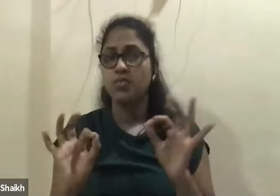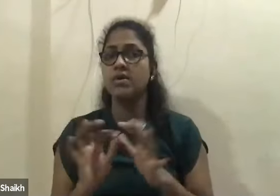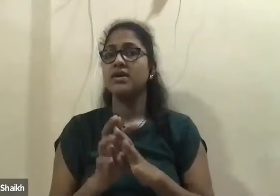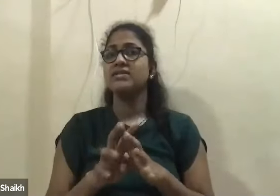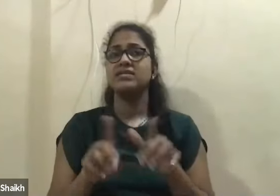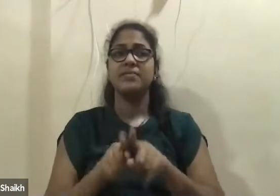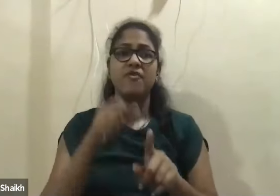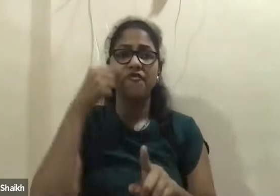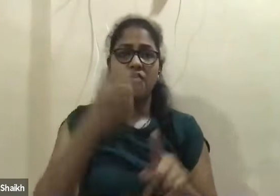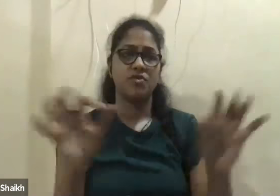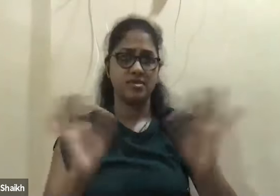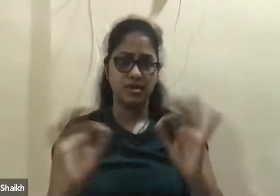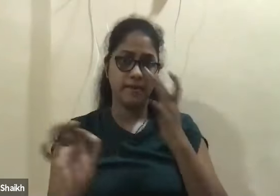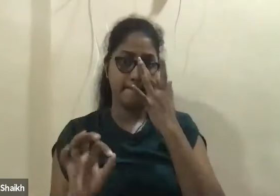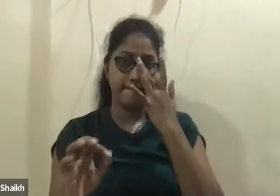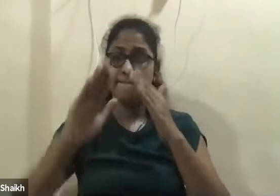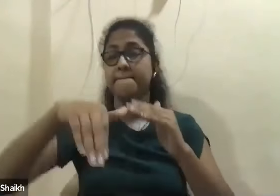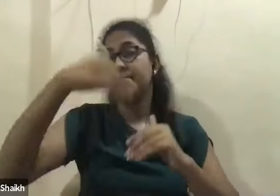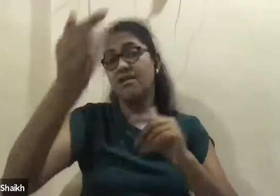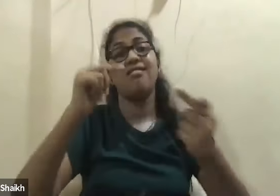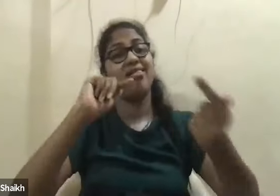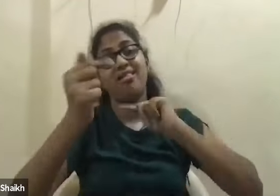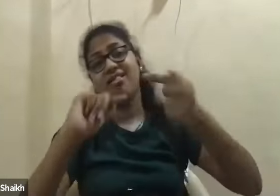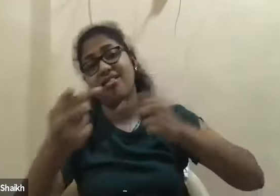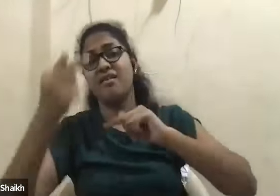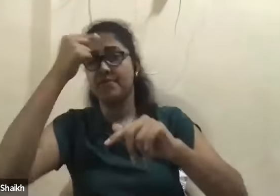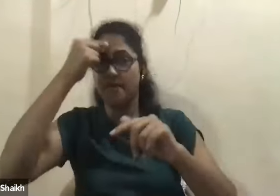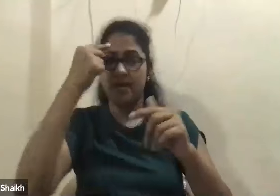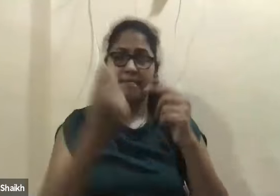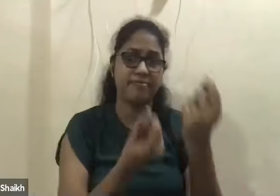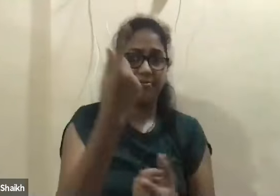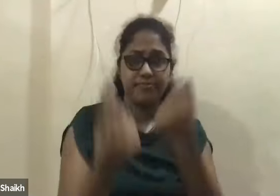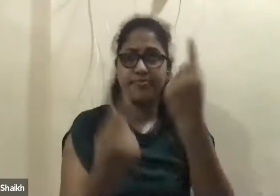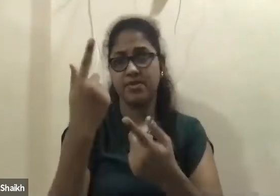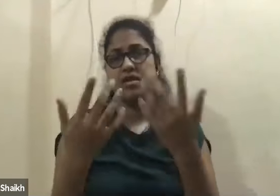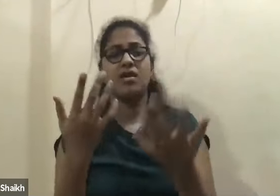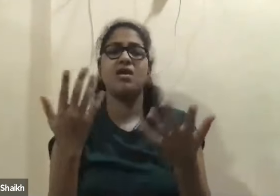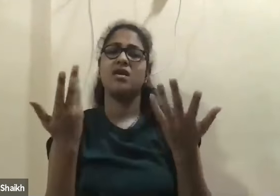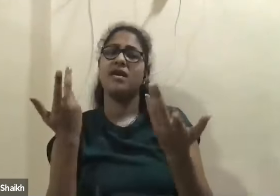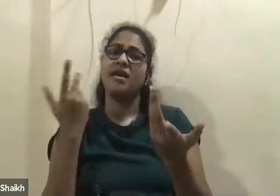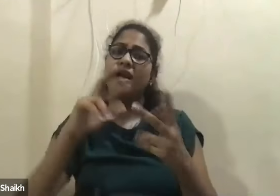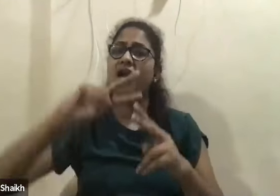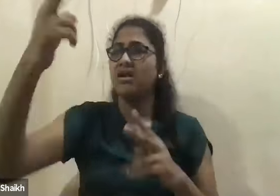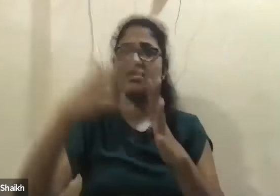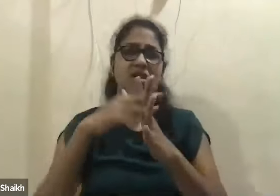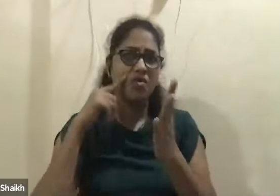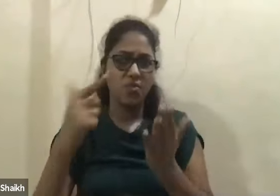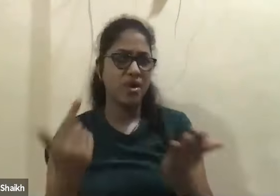be, I've seen so many disputes in court where people come up with another will, all of that.